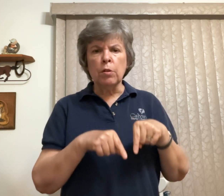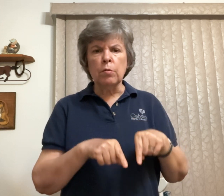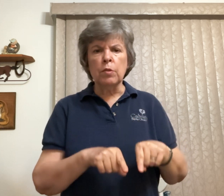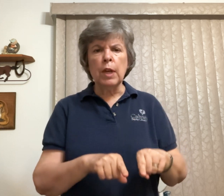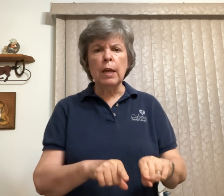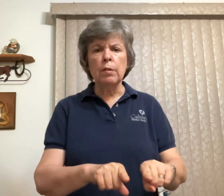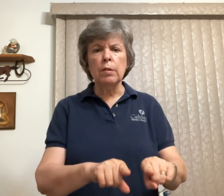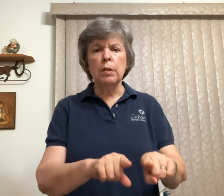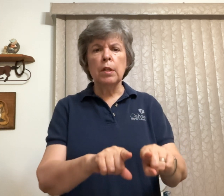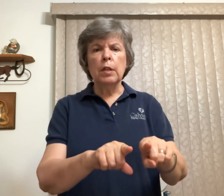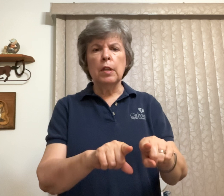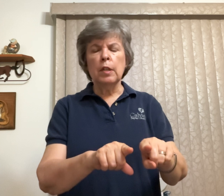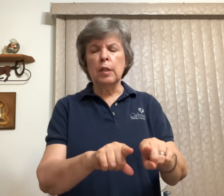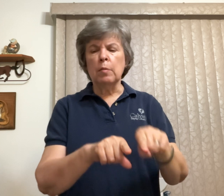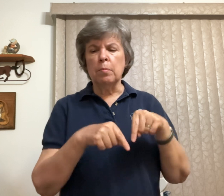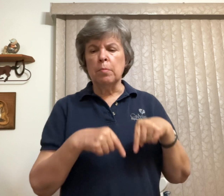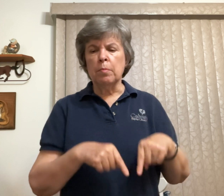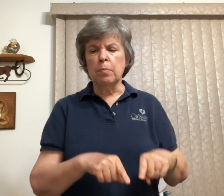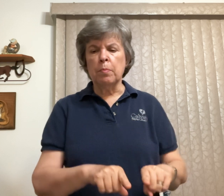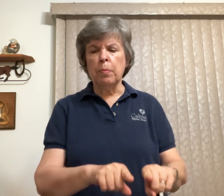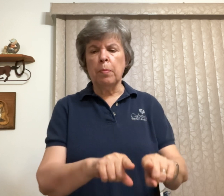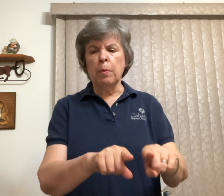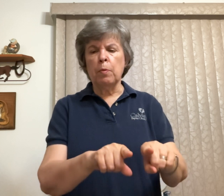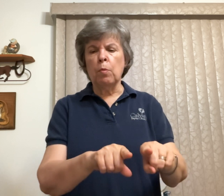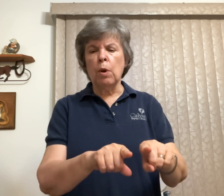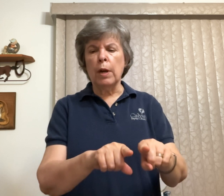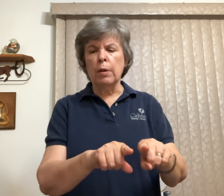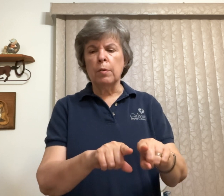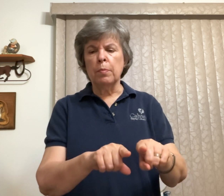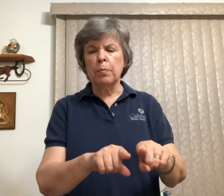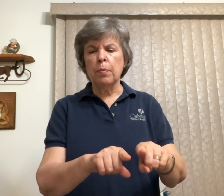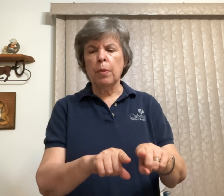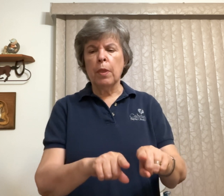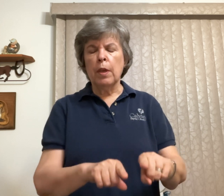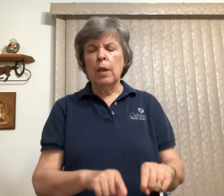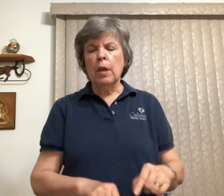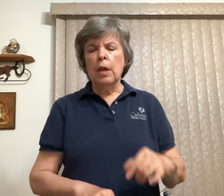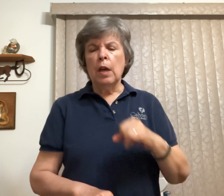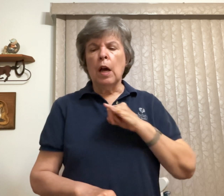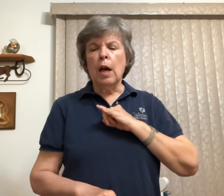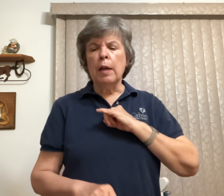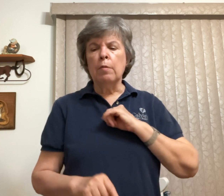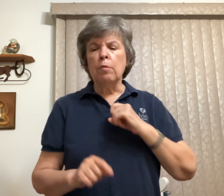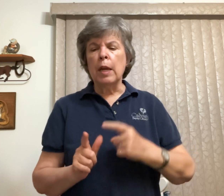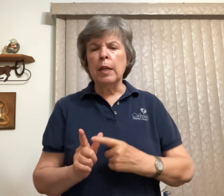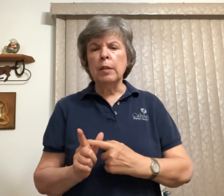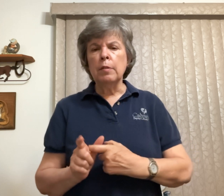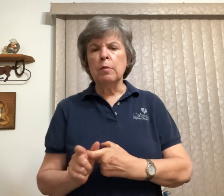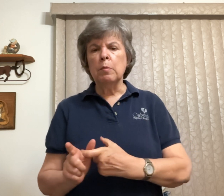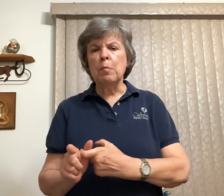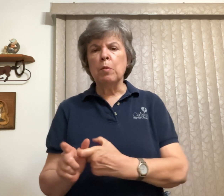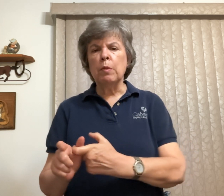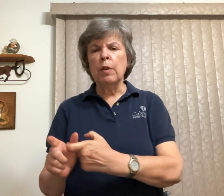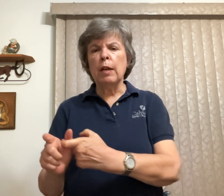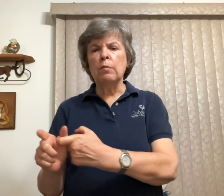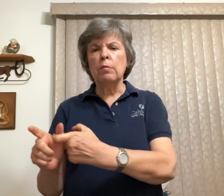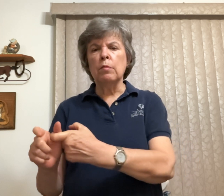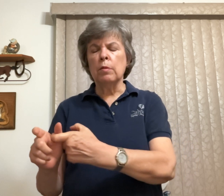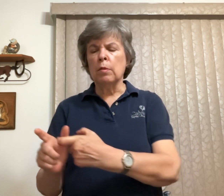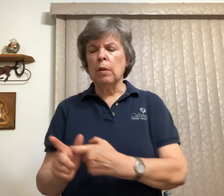curve down and up, while. I ran. Remember, we've had